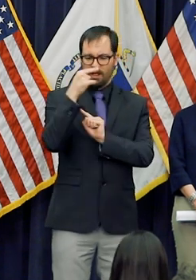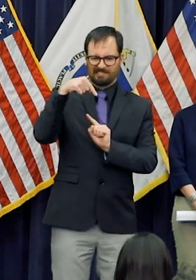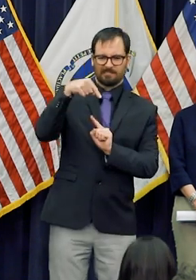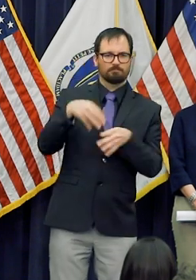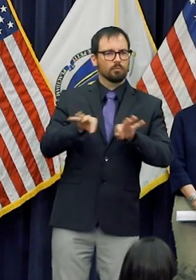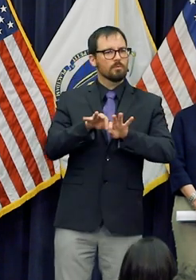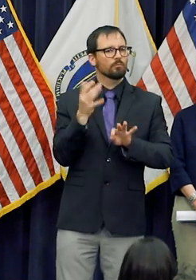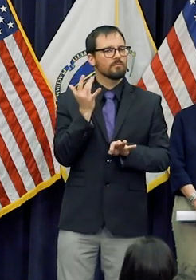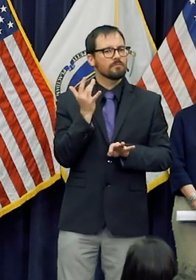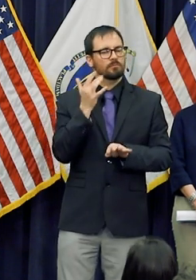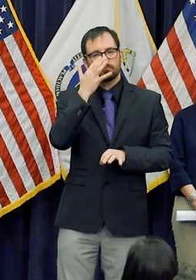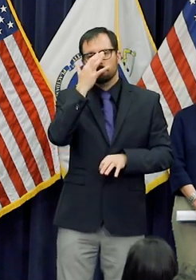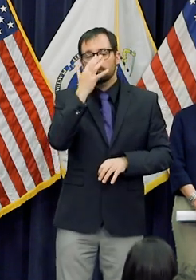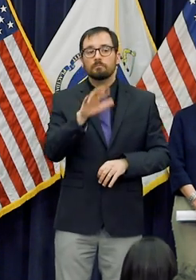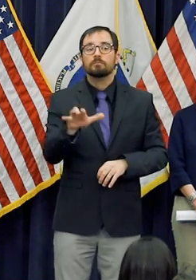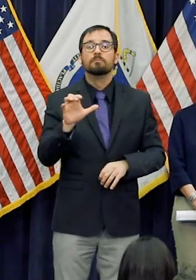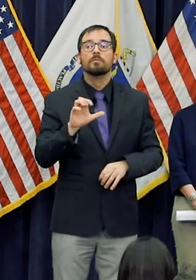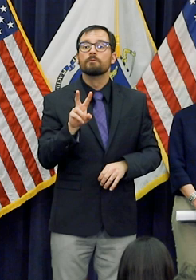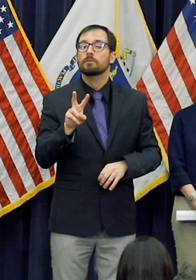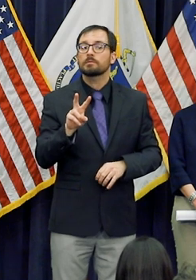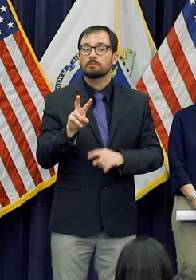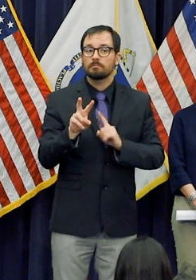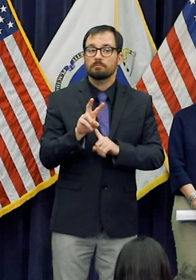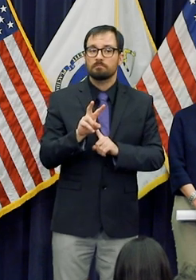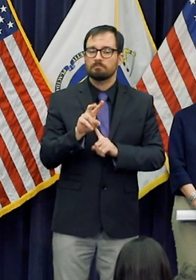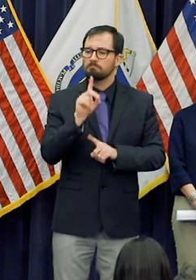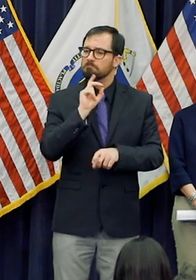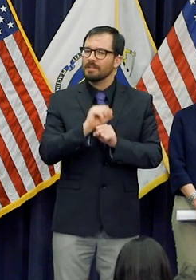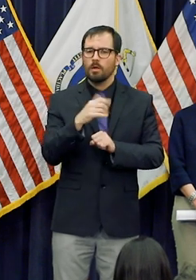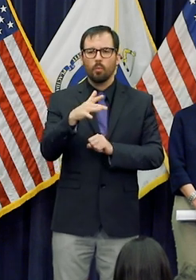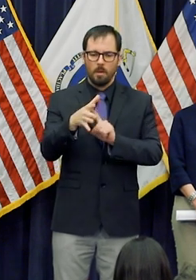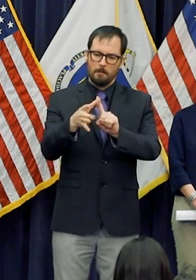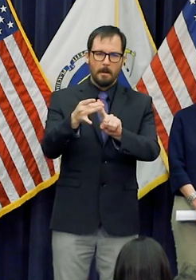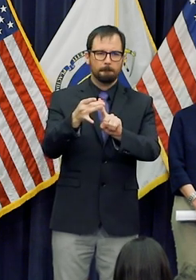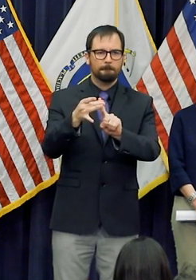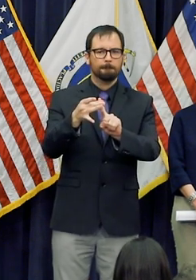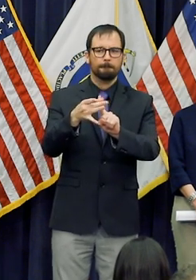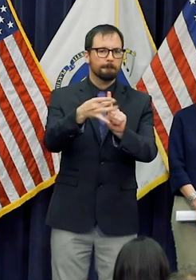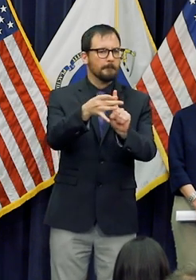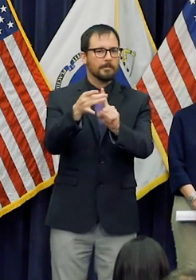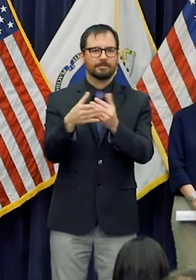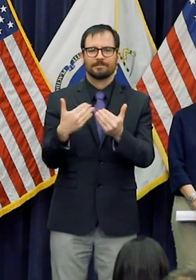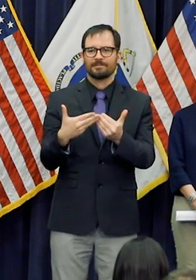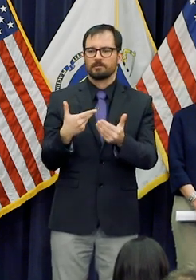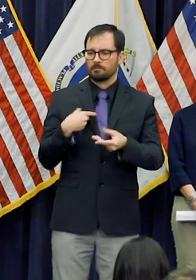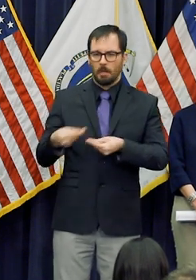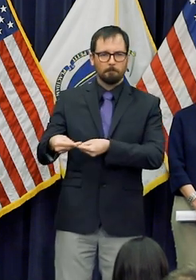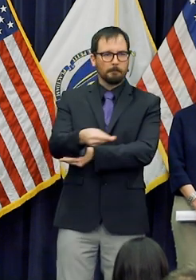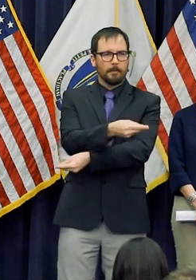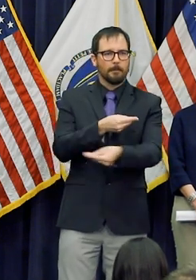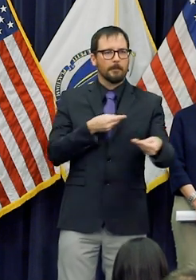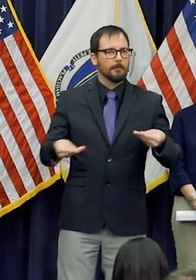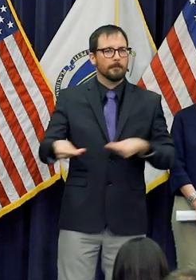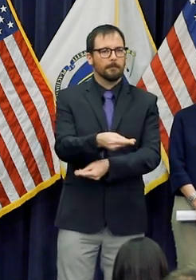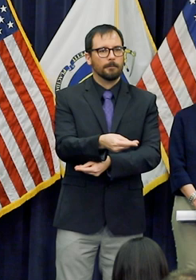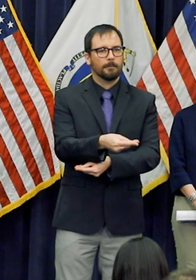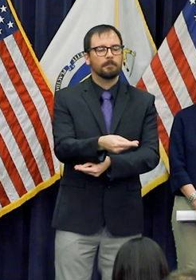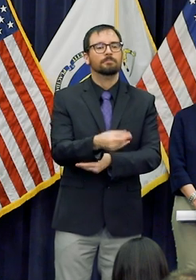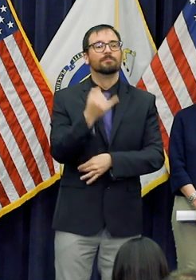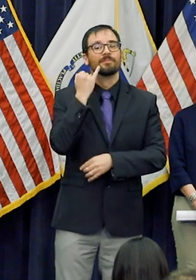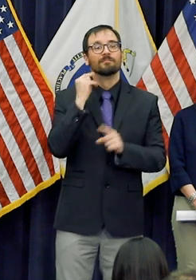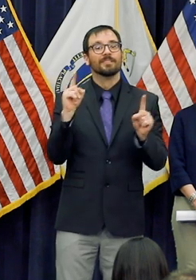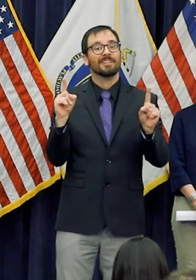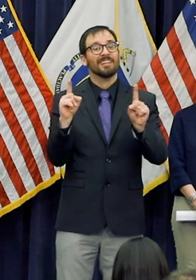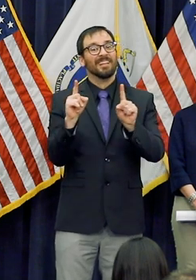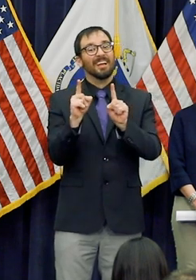COVID-19 is a contagious disease. That means the closer we are to each other physically, the more likely we are to